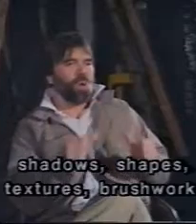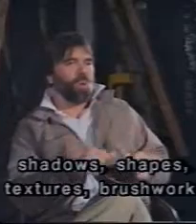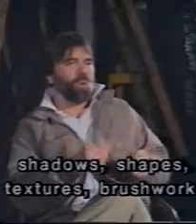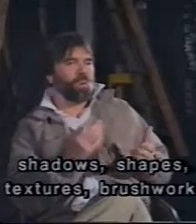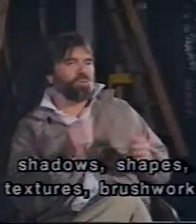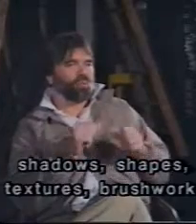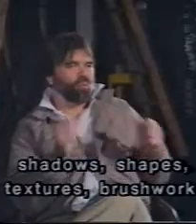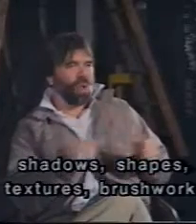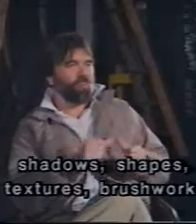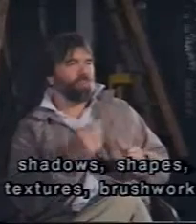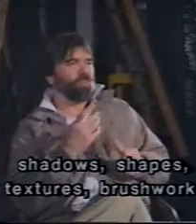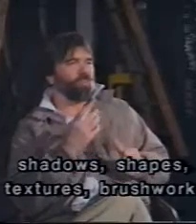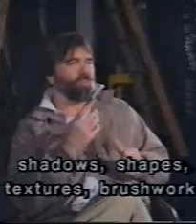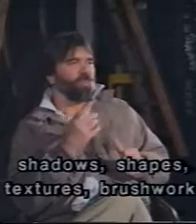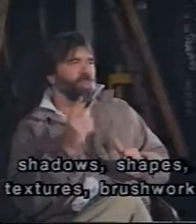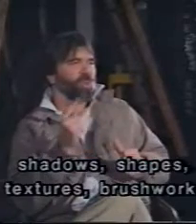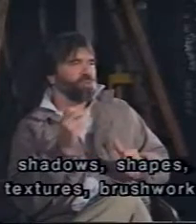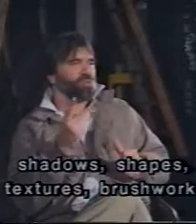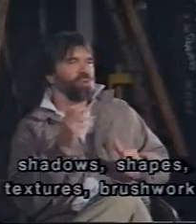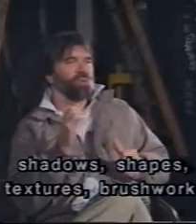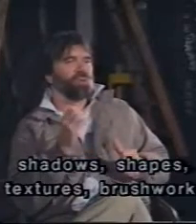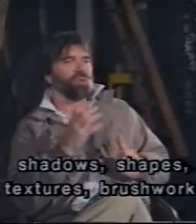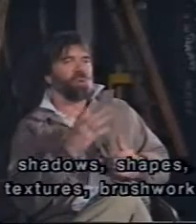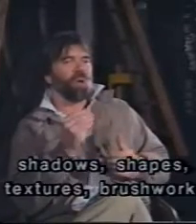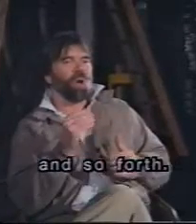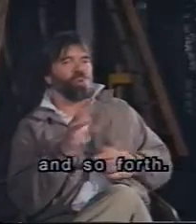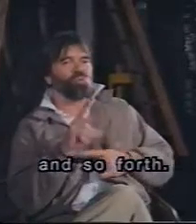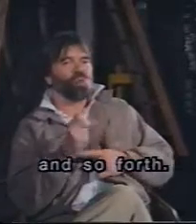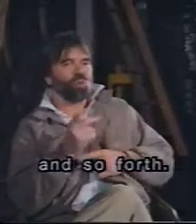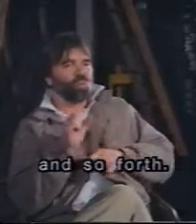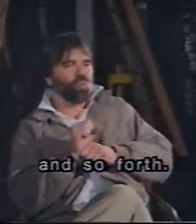shapes, textures, brushwork, and so forth.